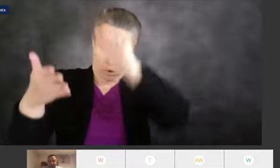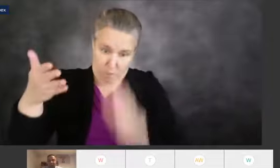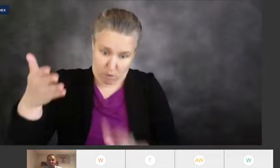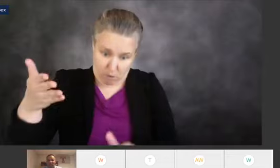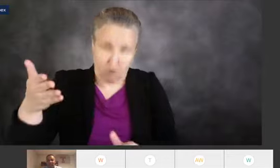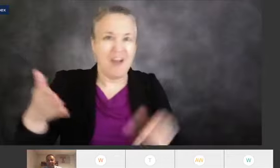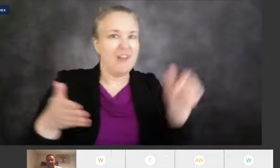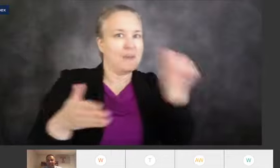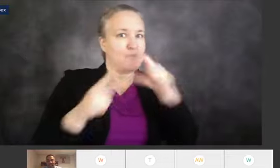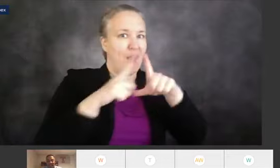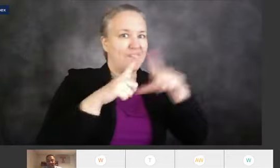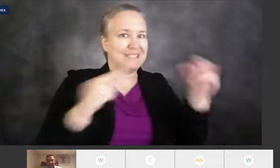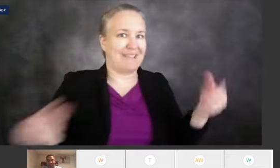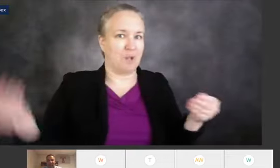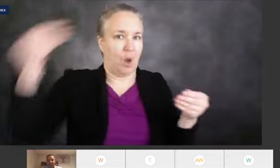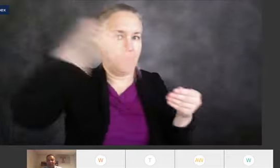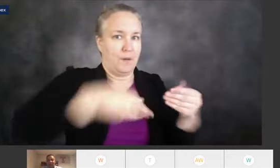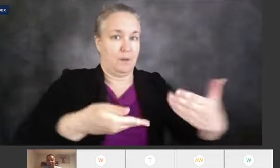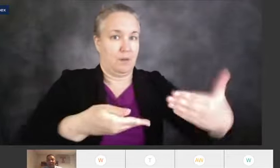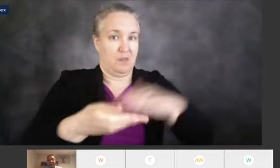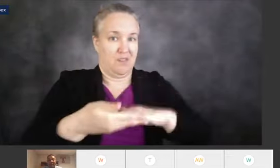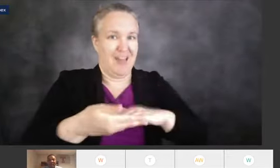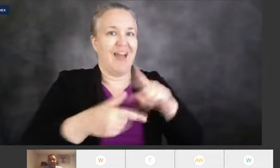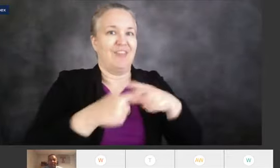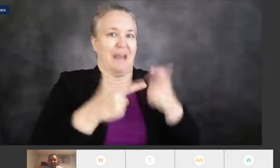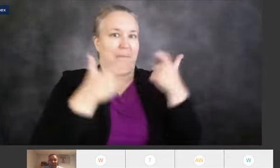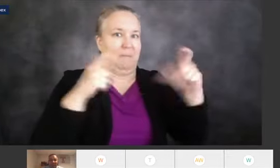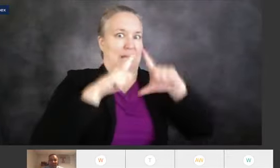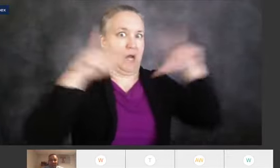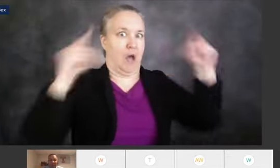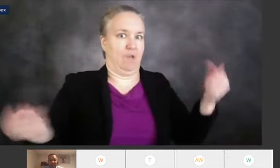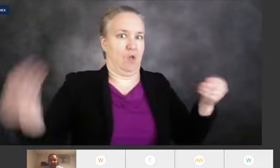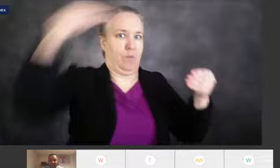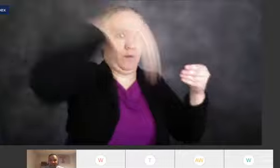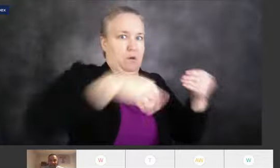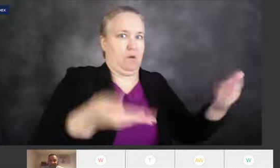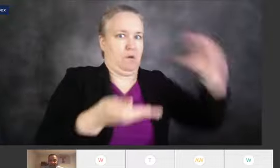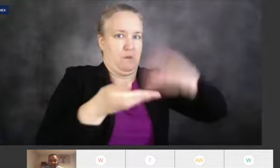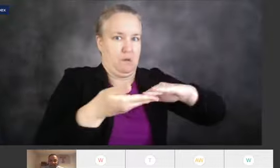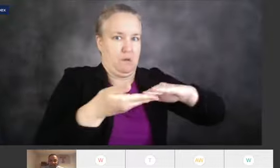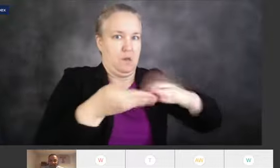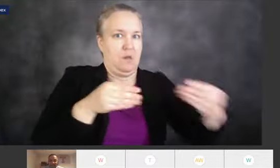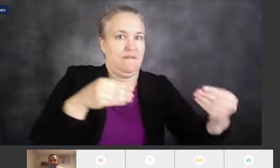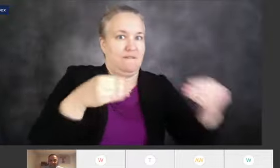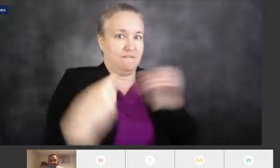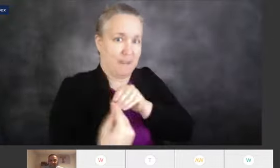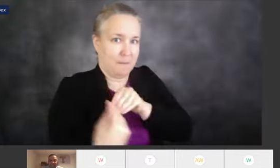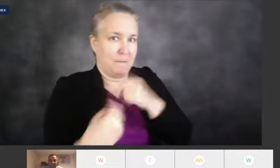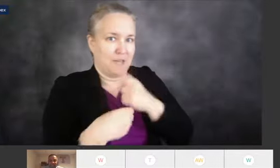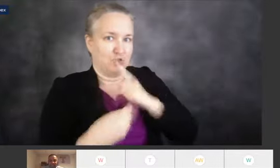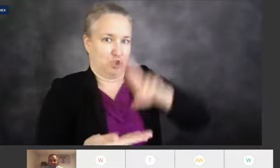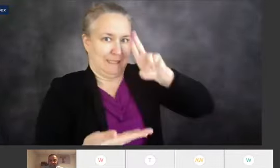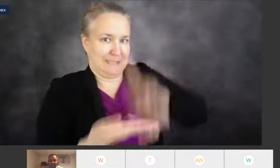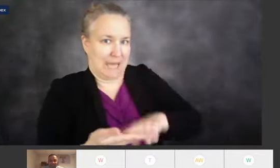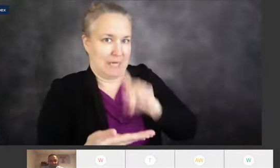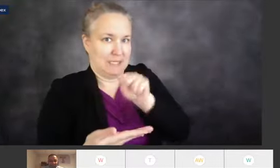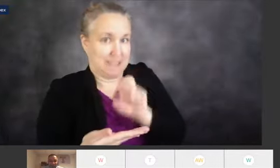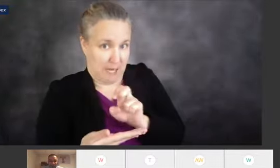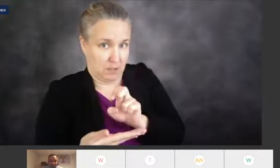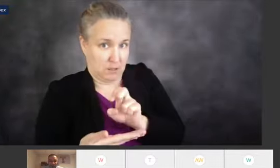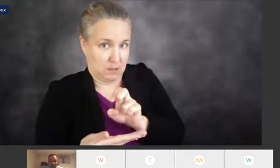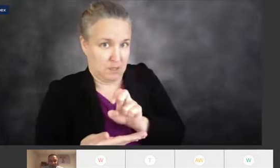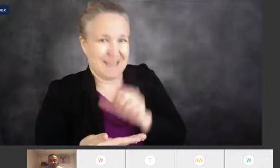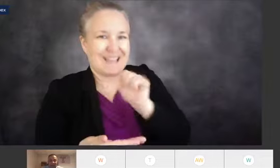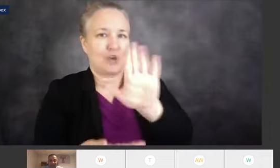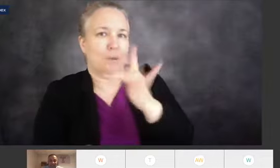envelope before putting it in the outer envelope, and make sure that you sign that and date it. And it's not your